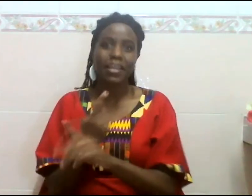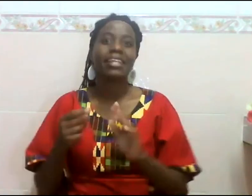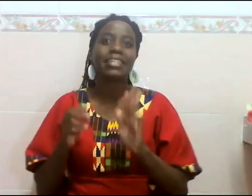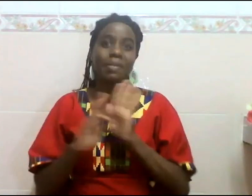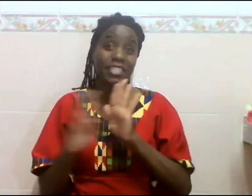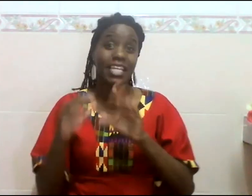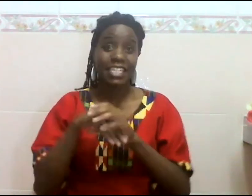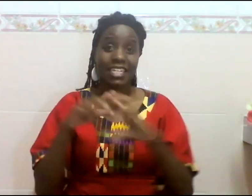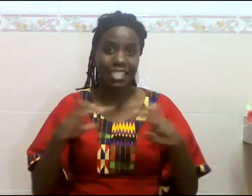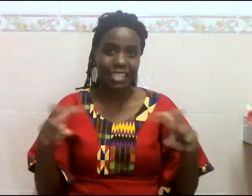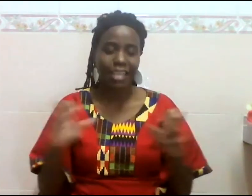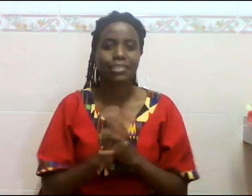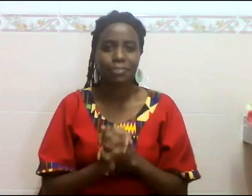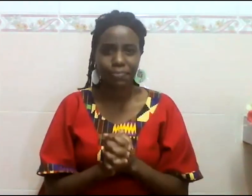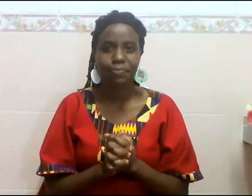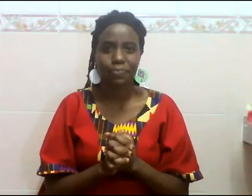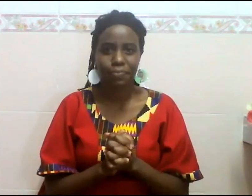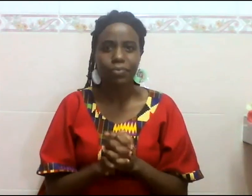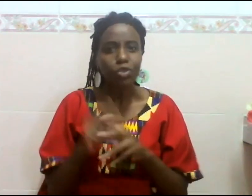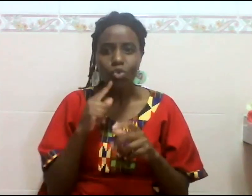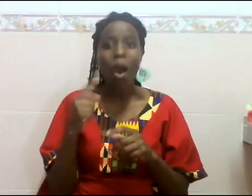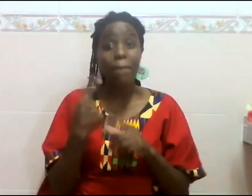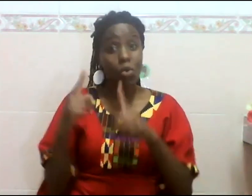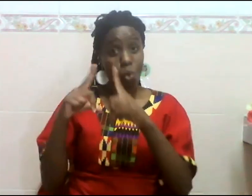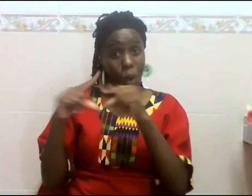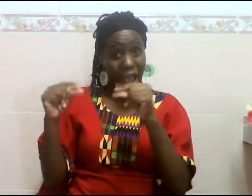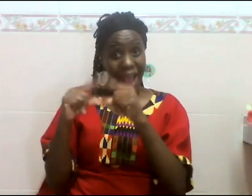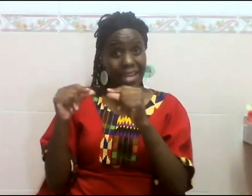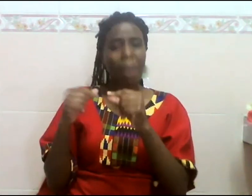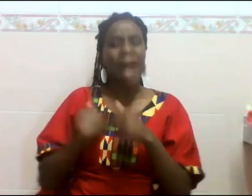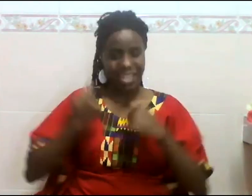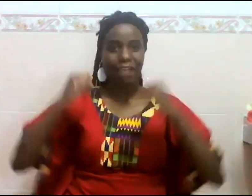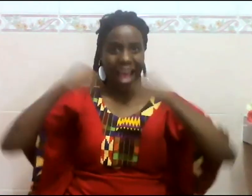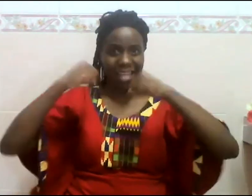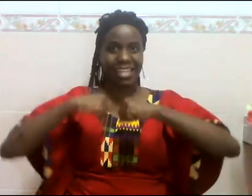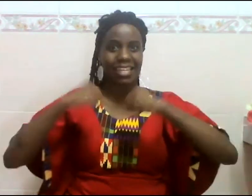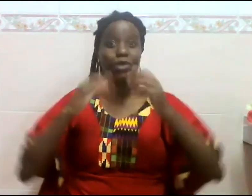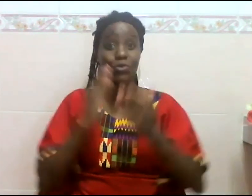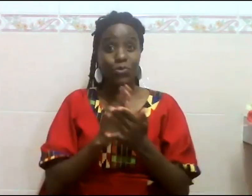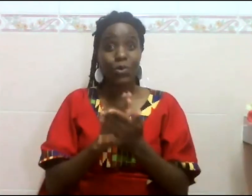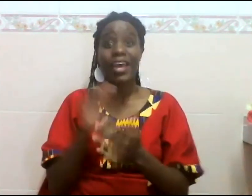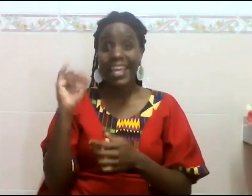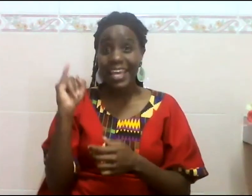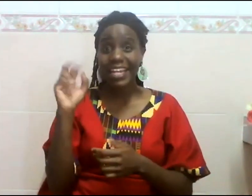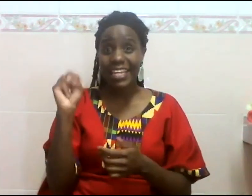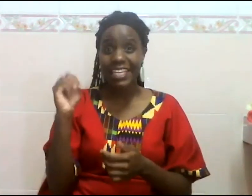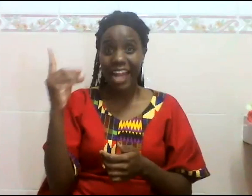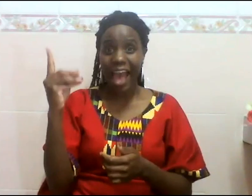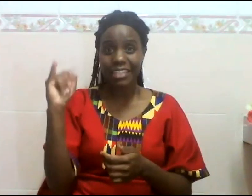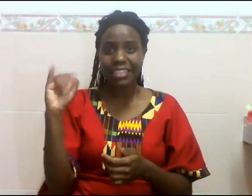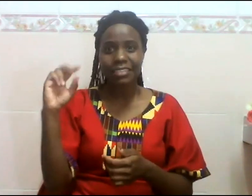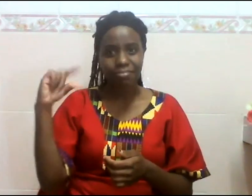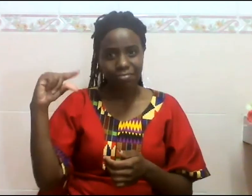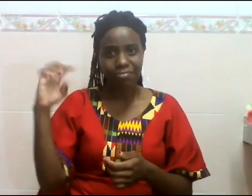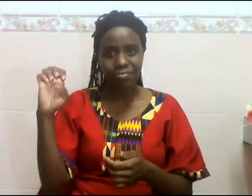new invention for the terminology then, because I agree, like, naming things and people and groups of people is highly critical,